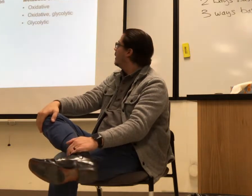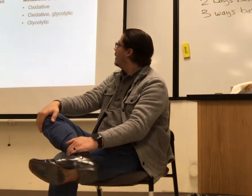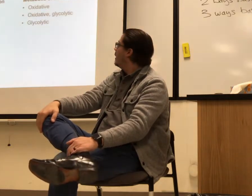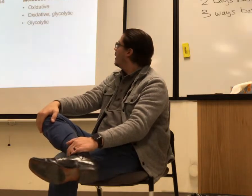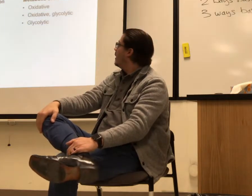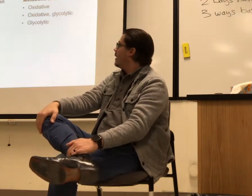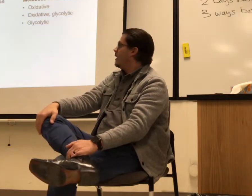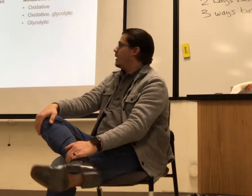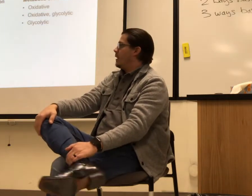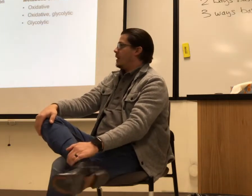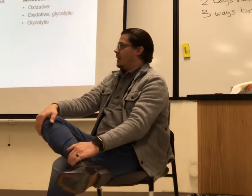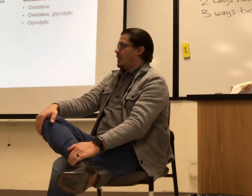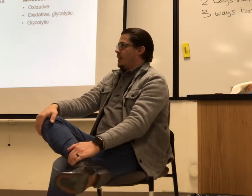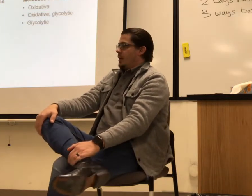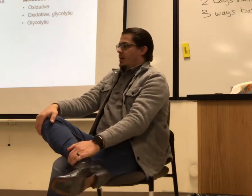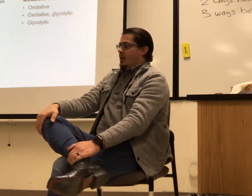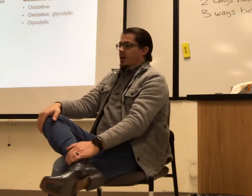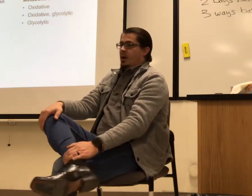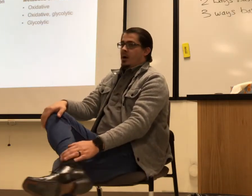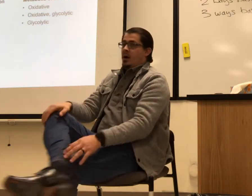metabolic